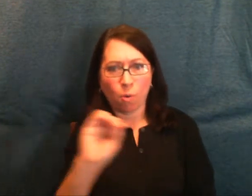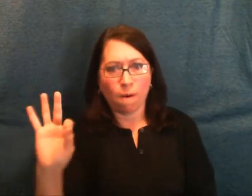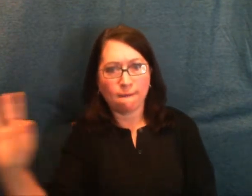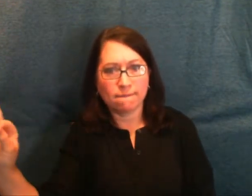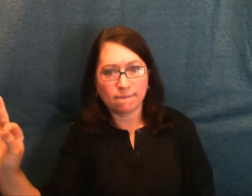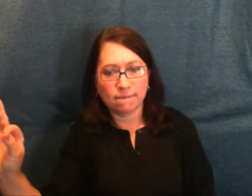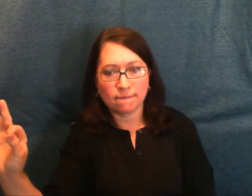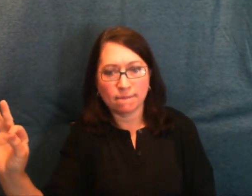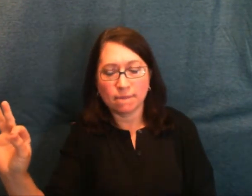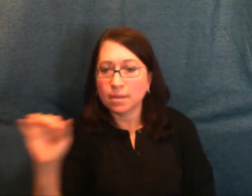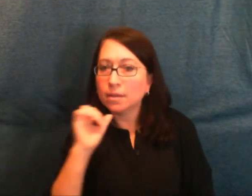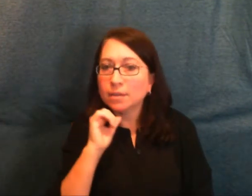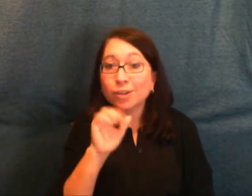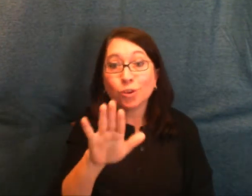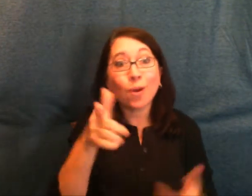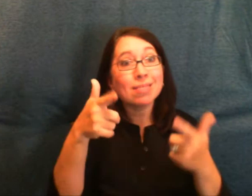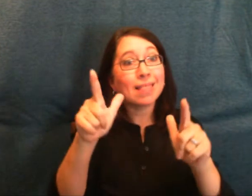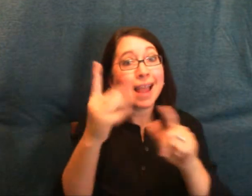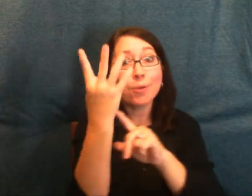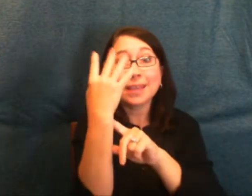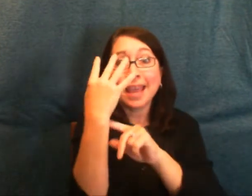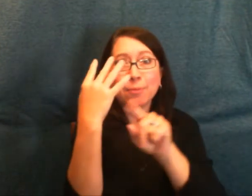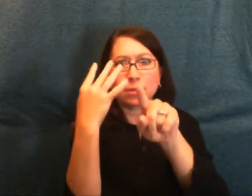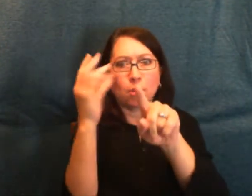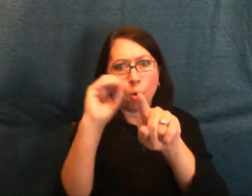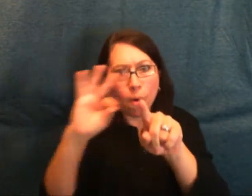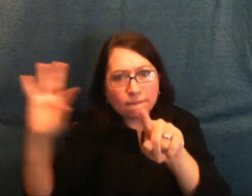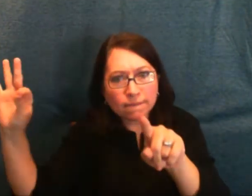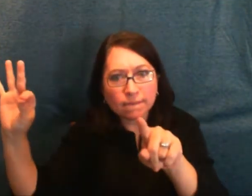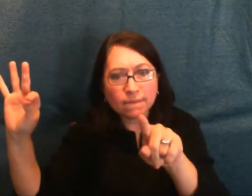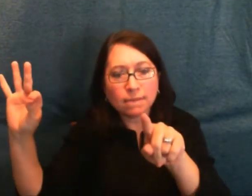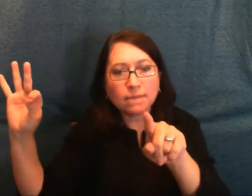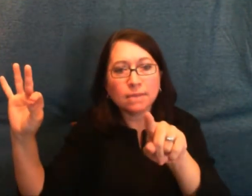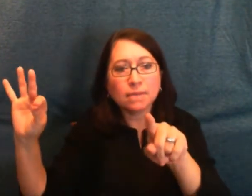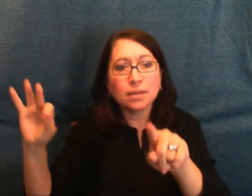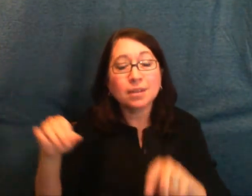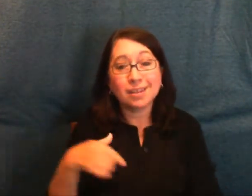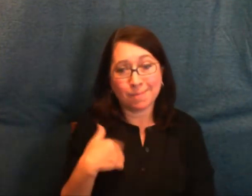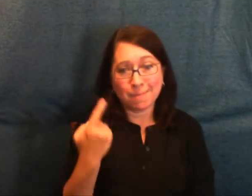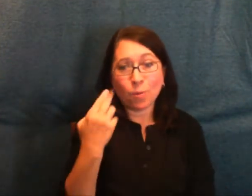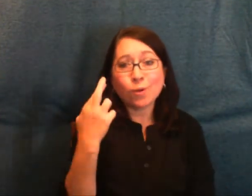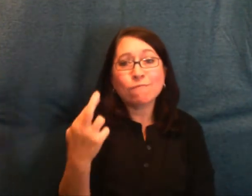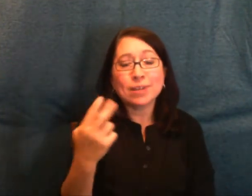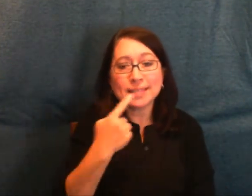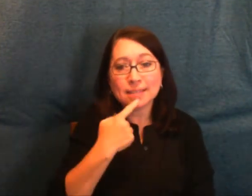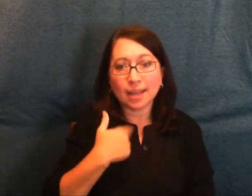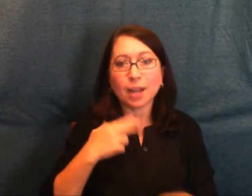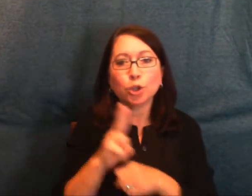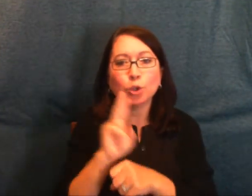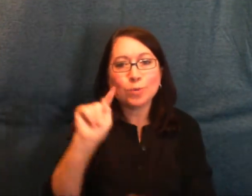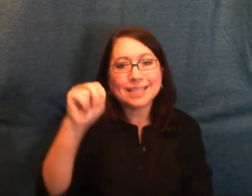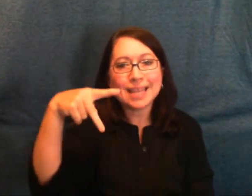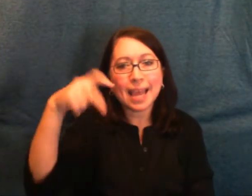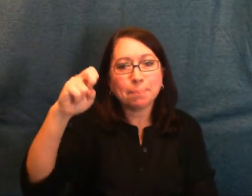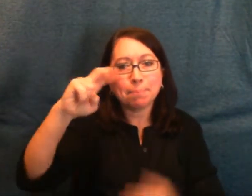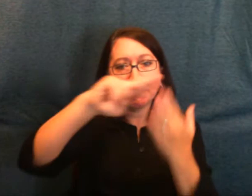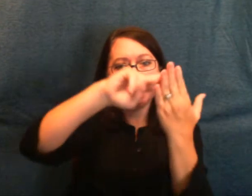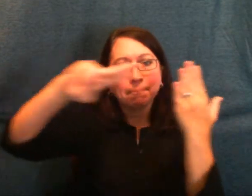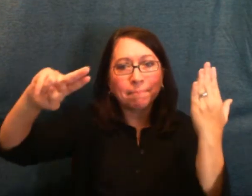Turn your, allowing your camera, turn that off. I have a friend that even said, I actually tape the front cover, the front